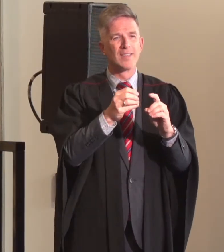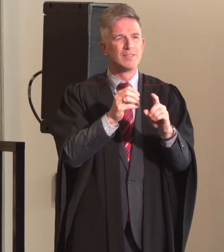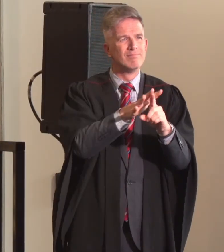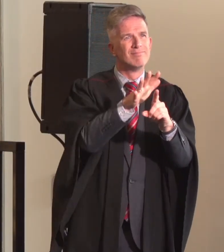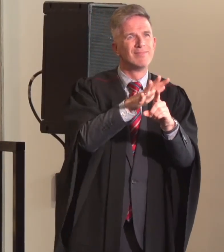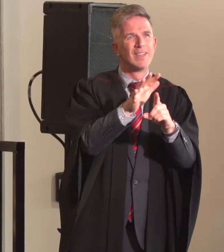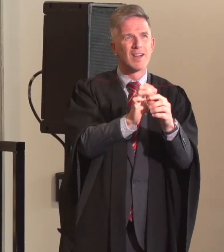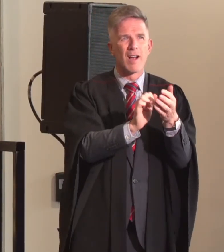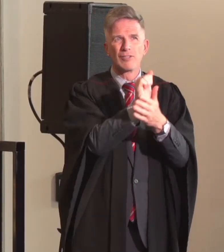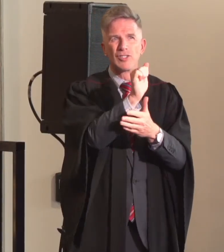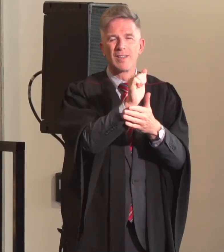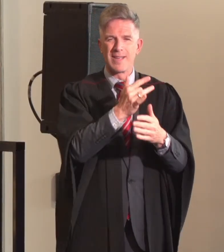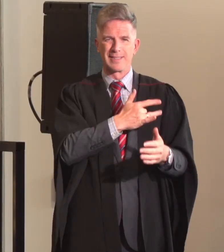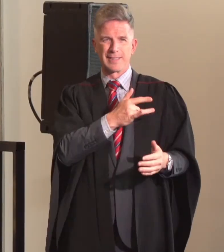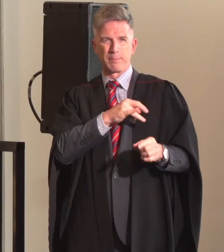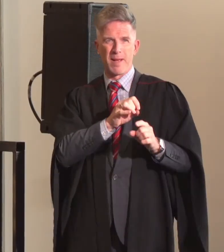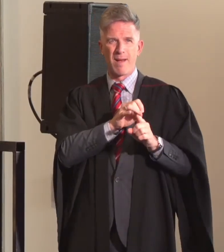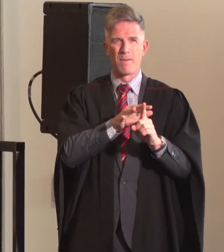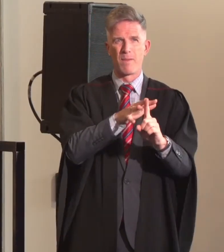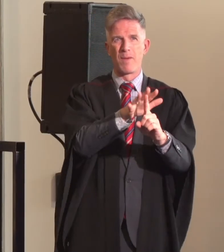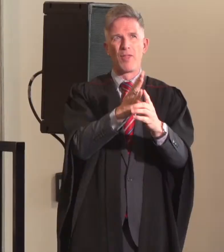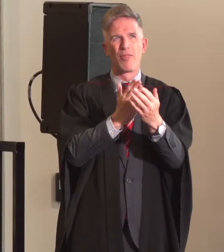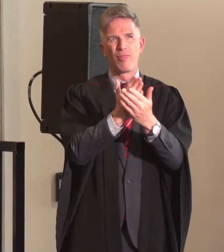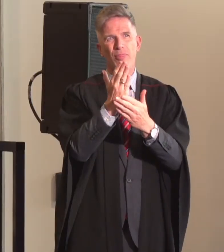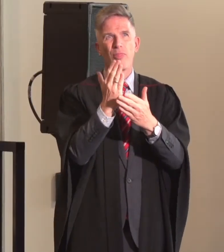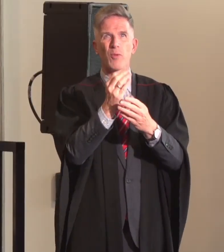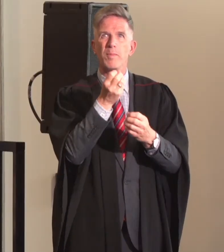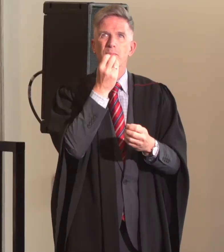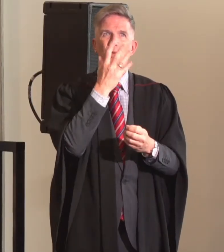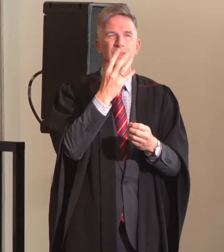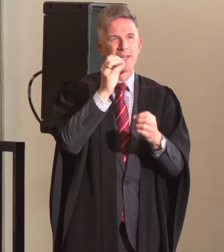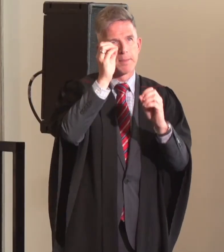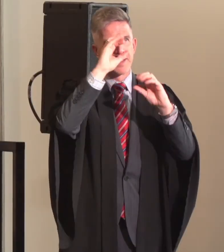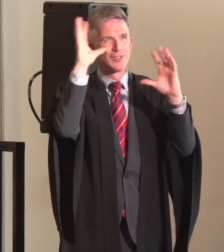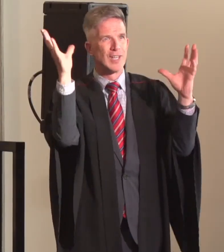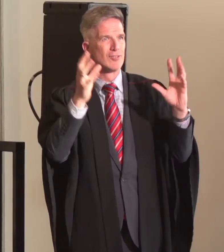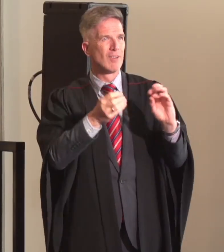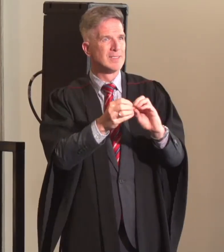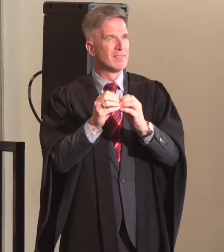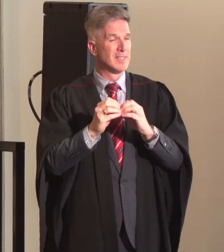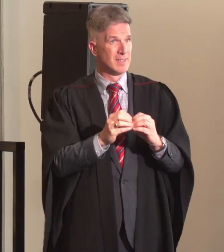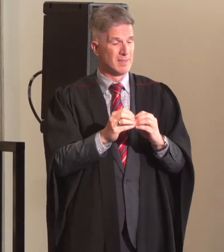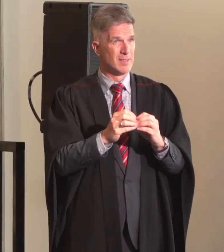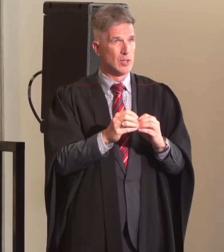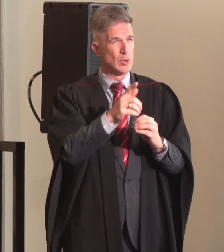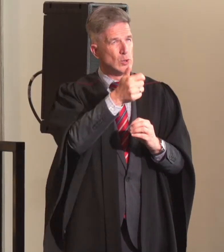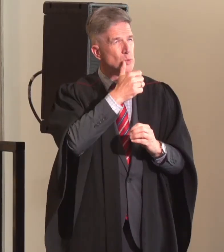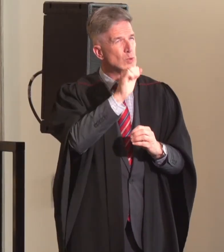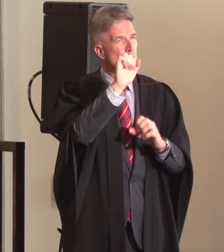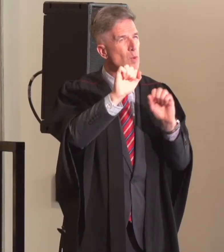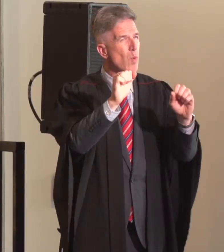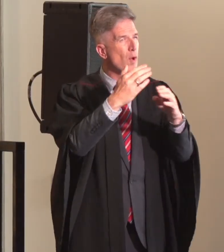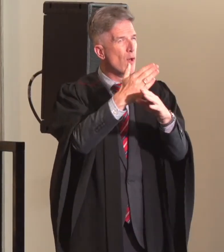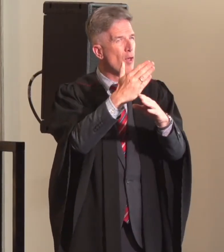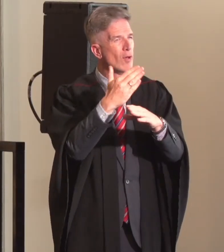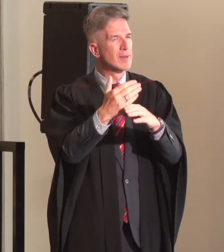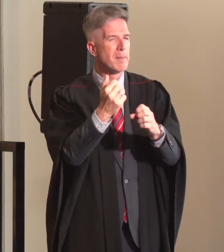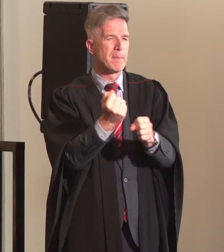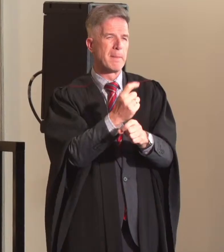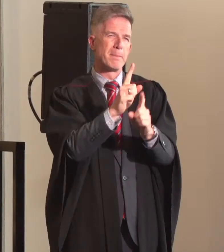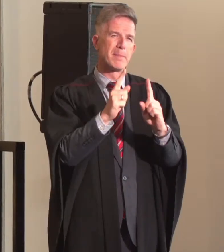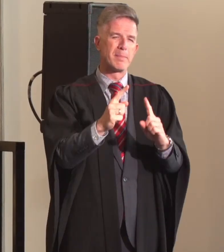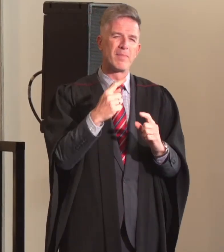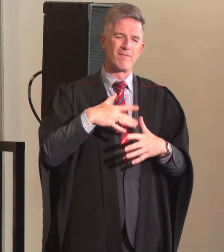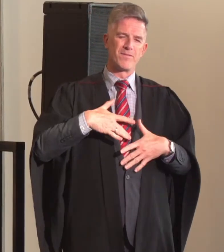to inspire through action, beauty, and imagination. Use your work to make people feel, to make people